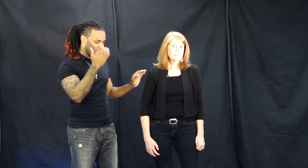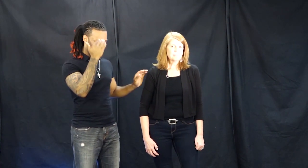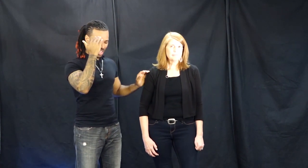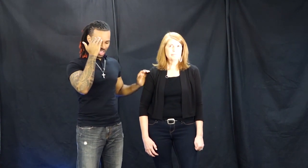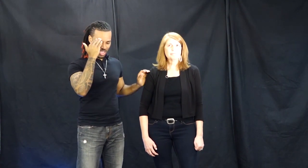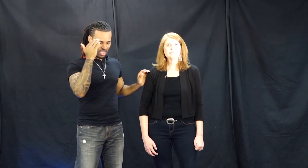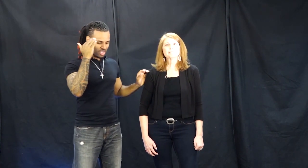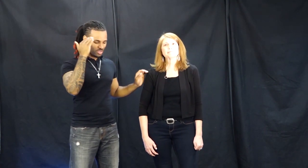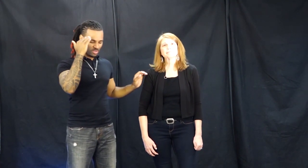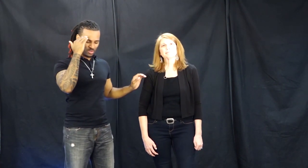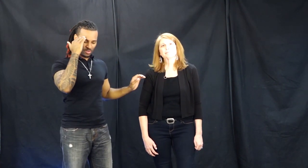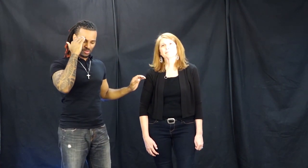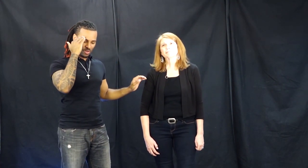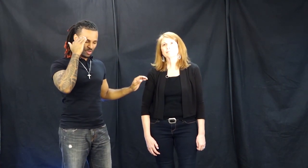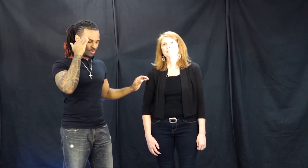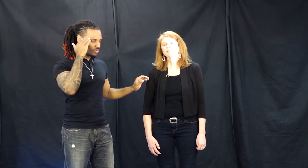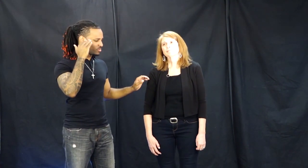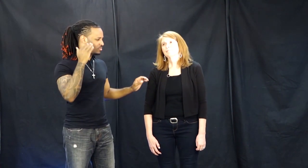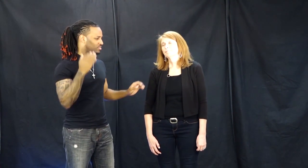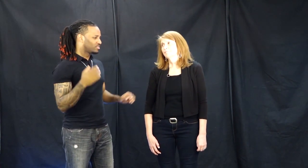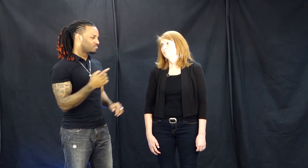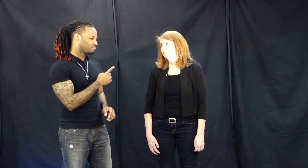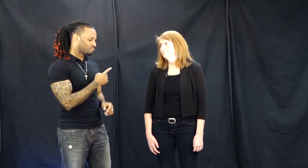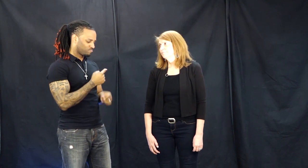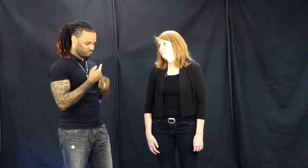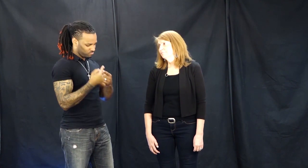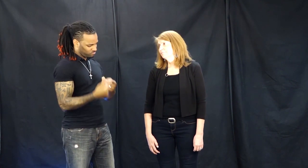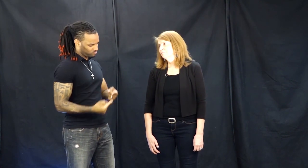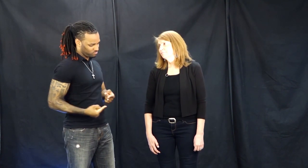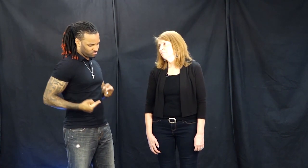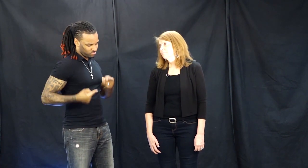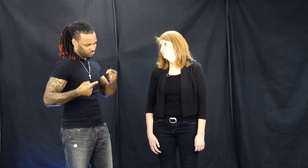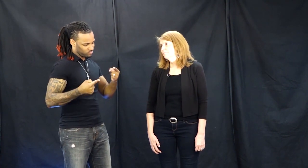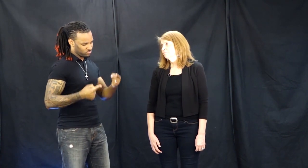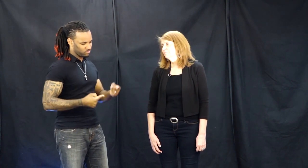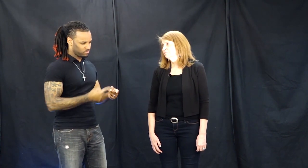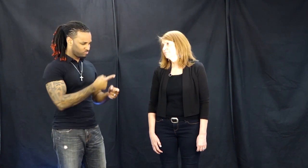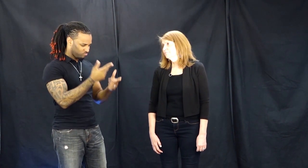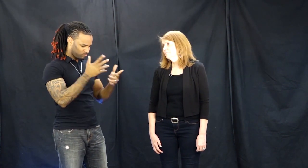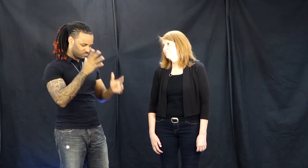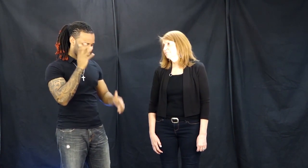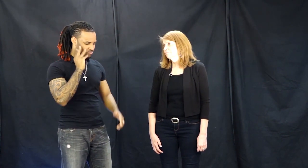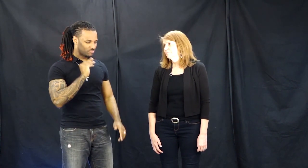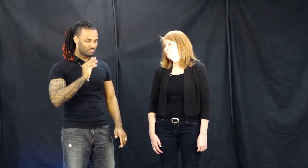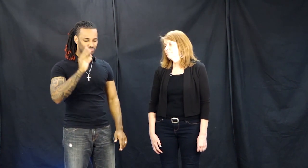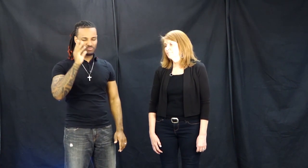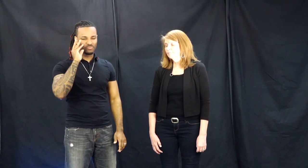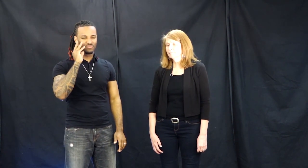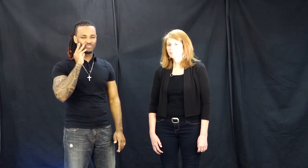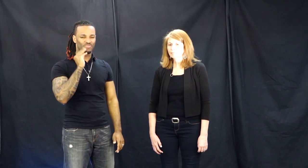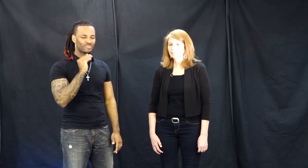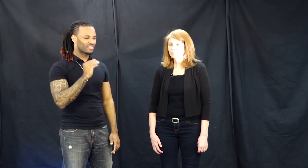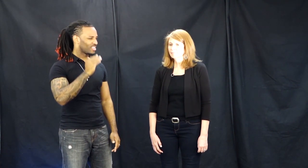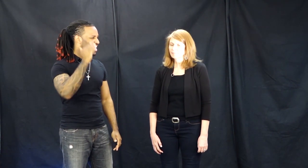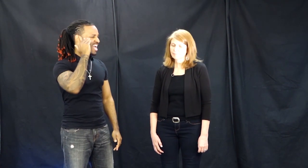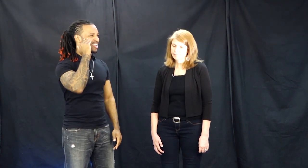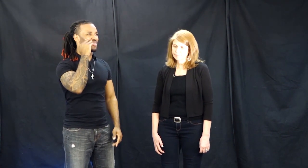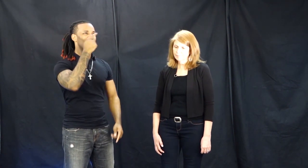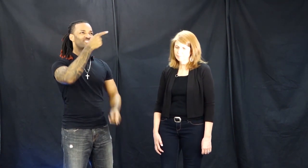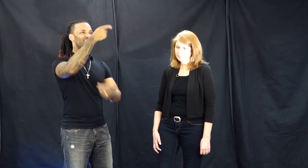don't pretend to know the challenges we're facing. I know there's